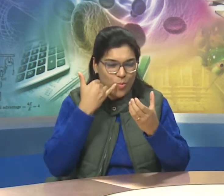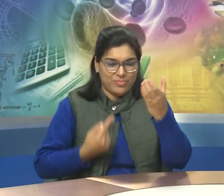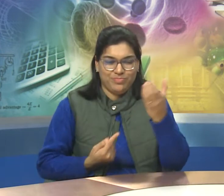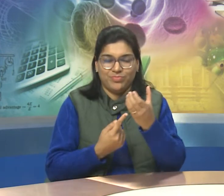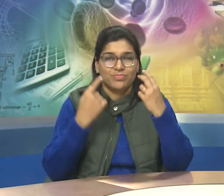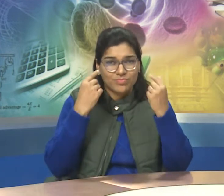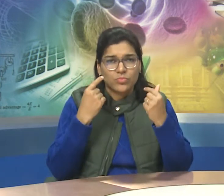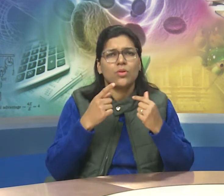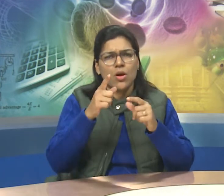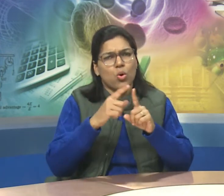which one likes,